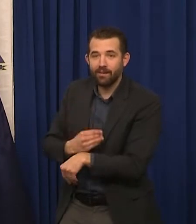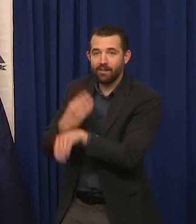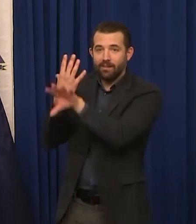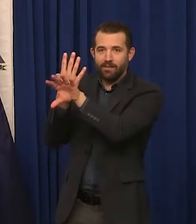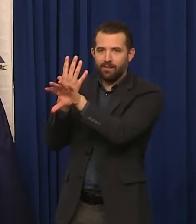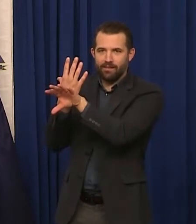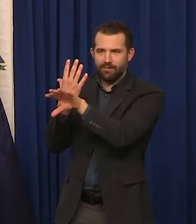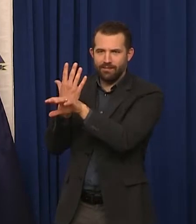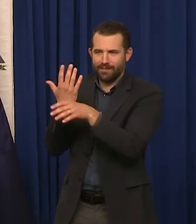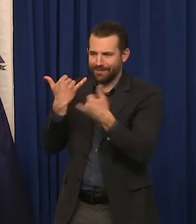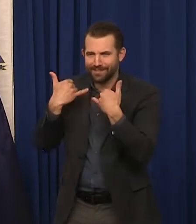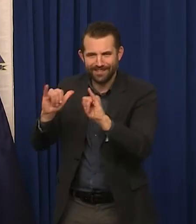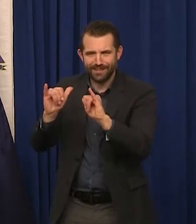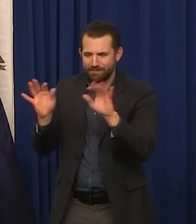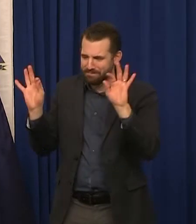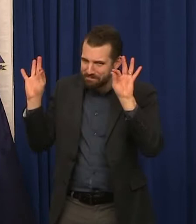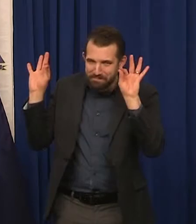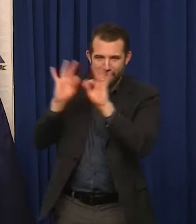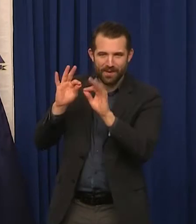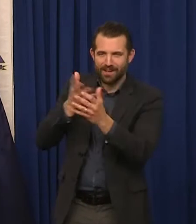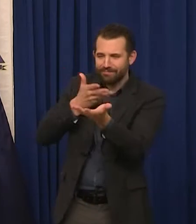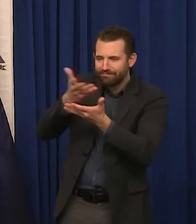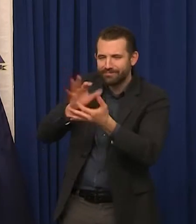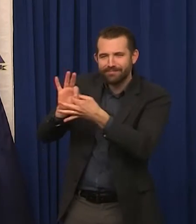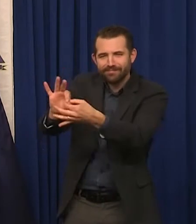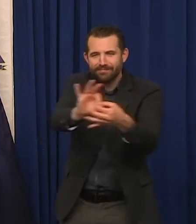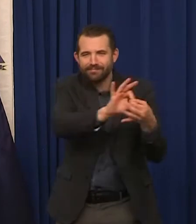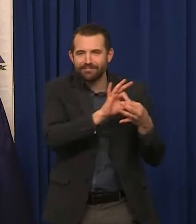as important right now as they were before.